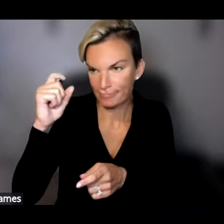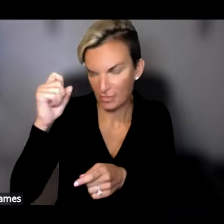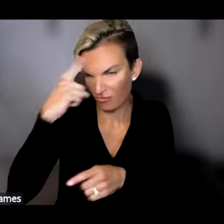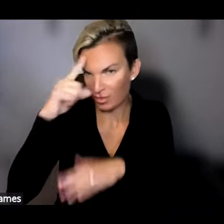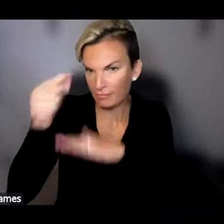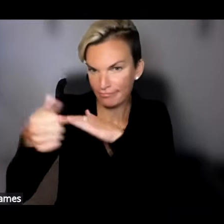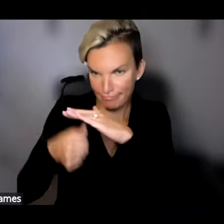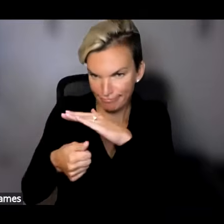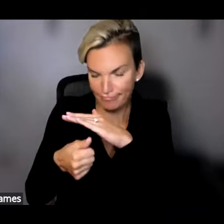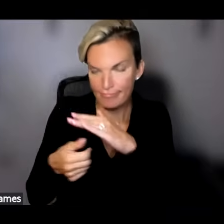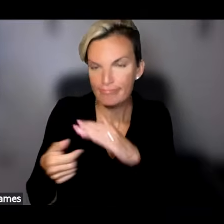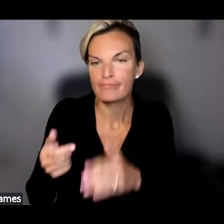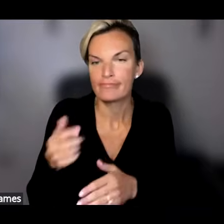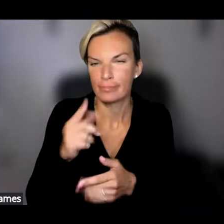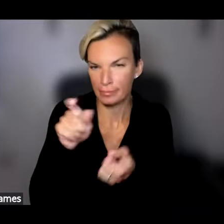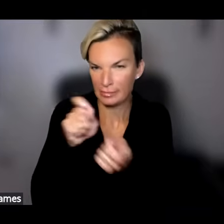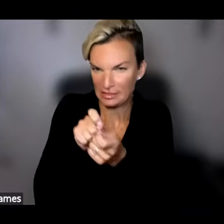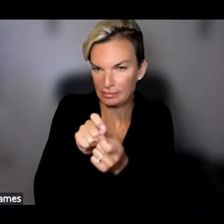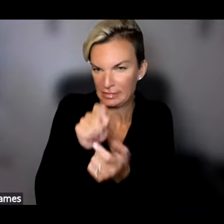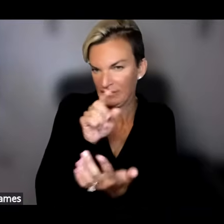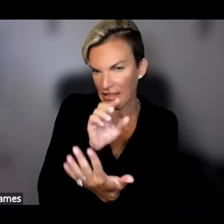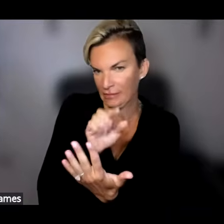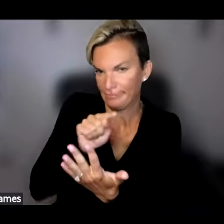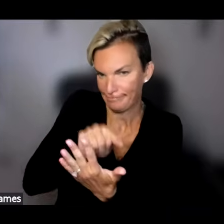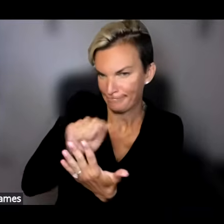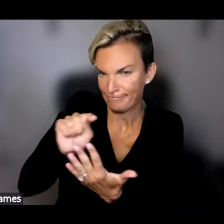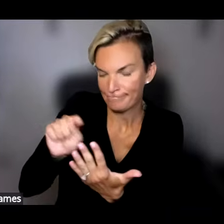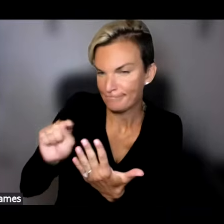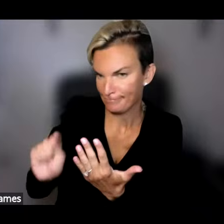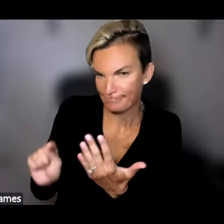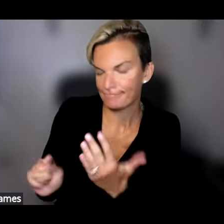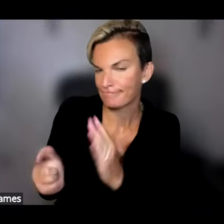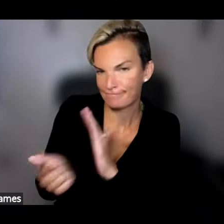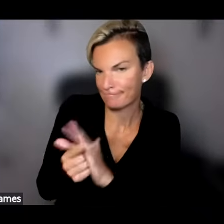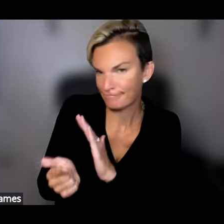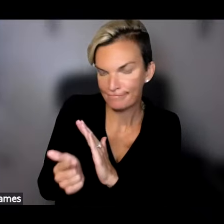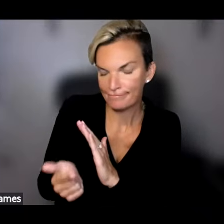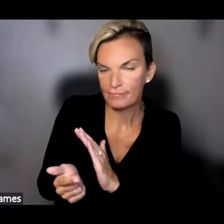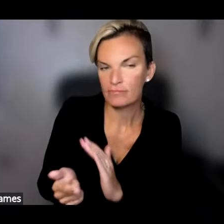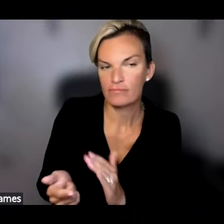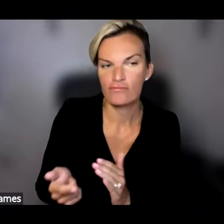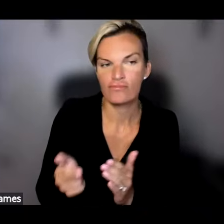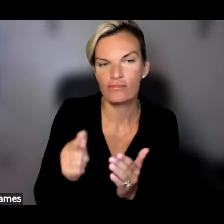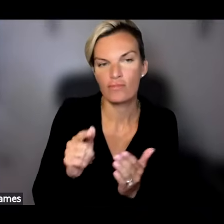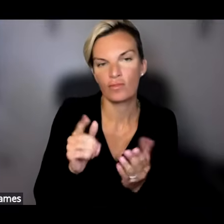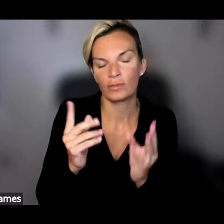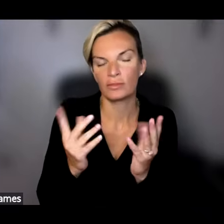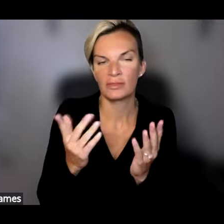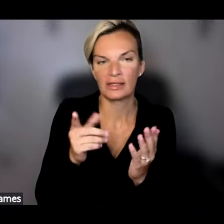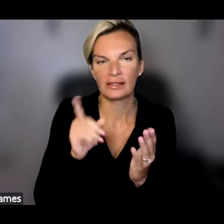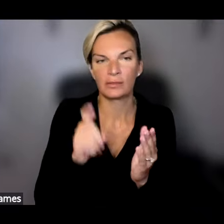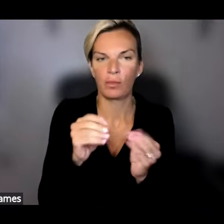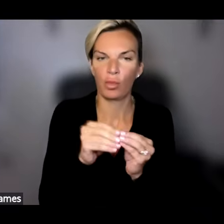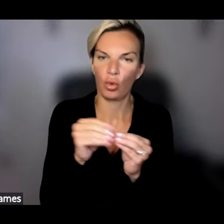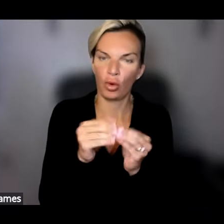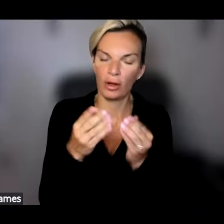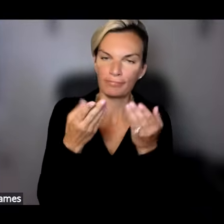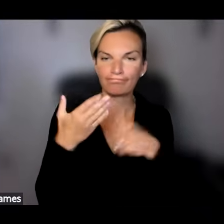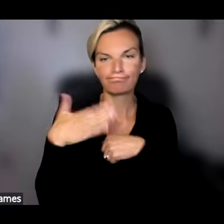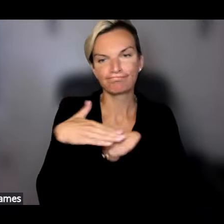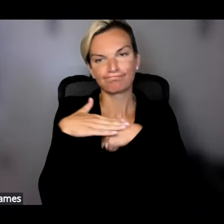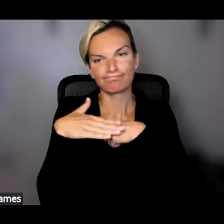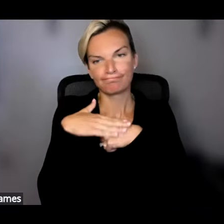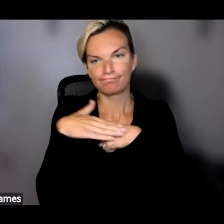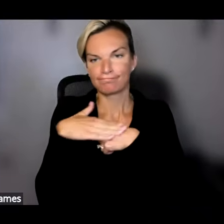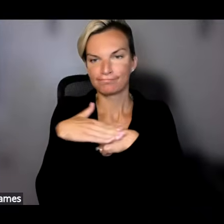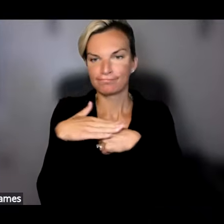Now with that, there was also sort of an idea of just having a much more general caption that doesn't go into this much detail. I